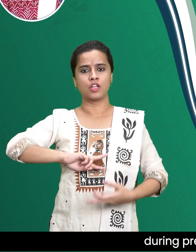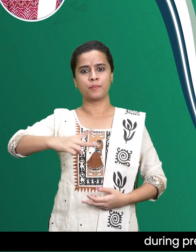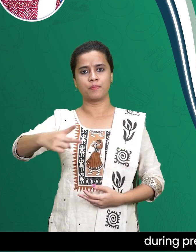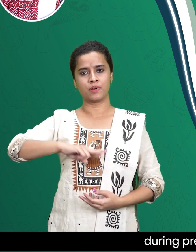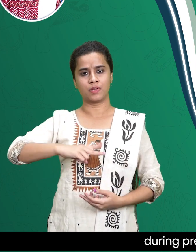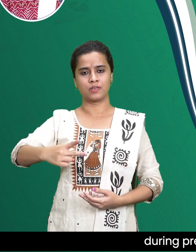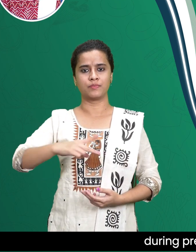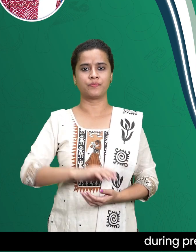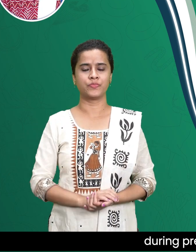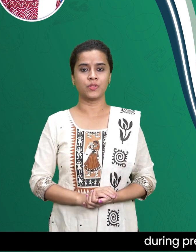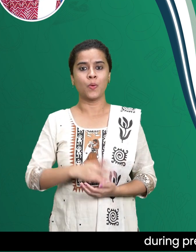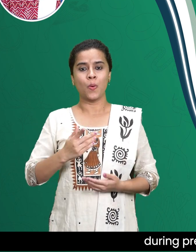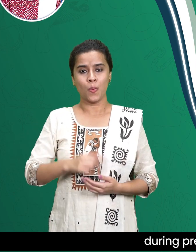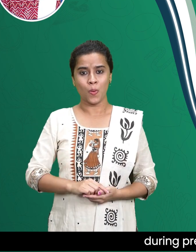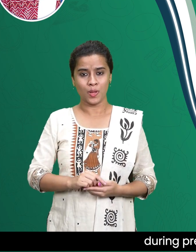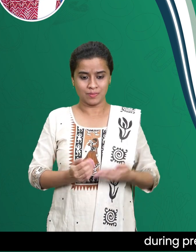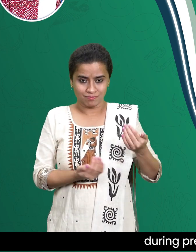breastfeeding.